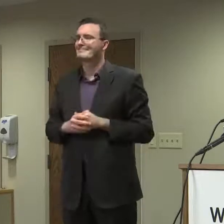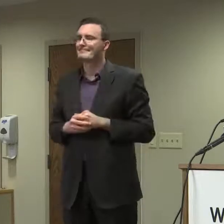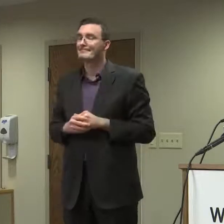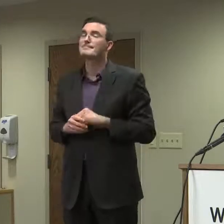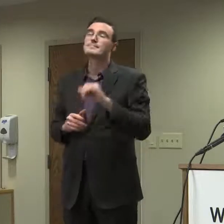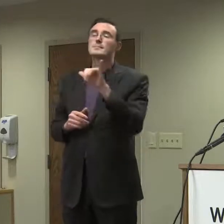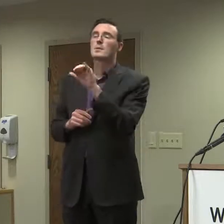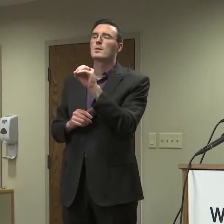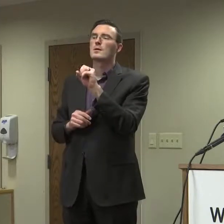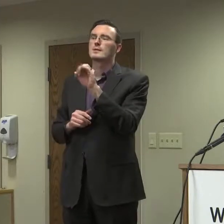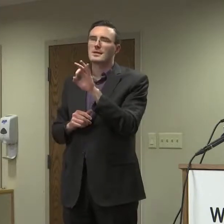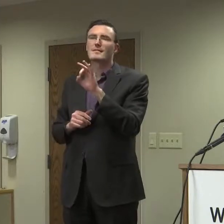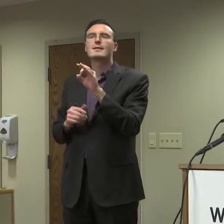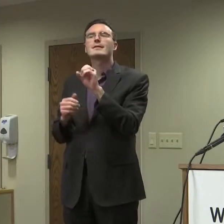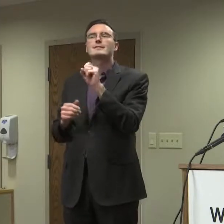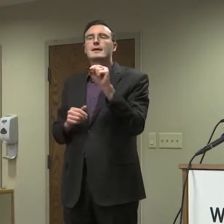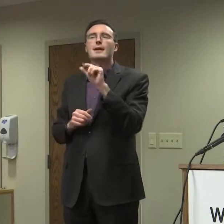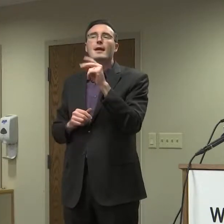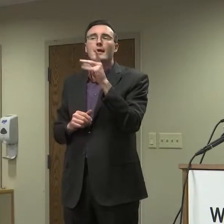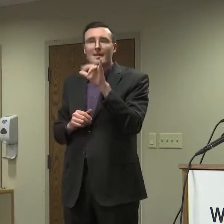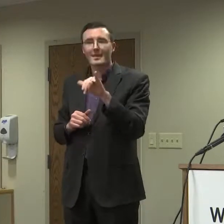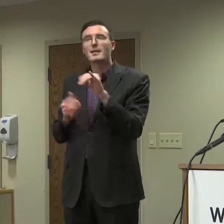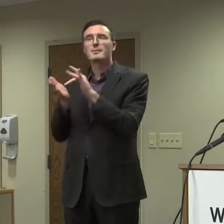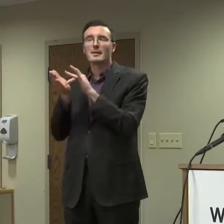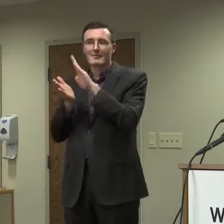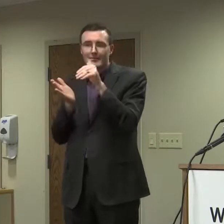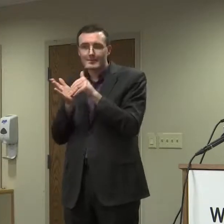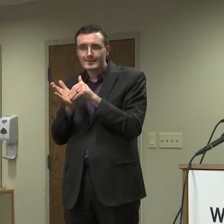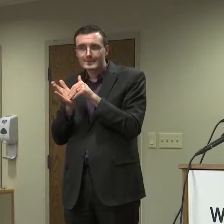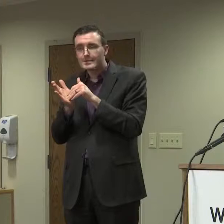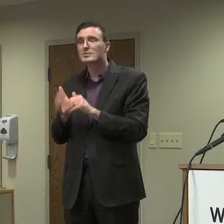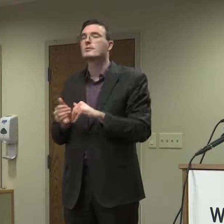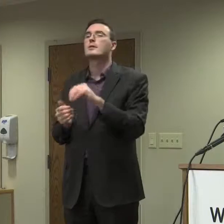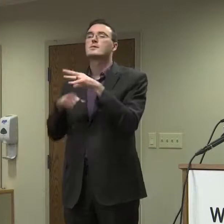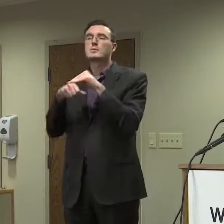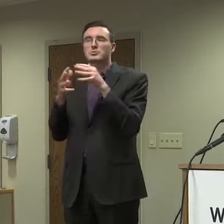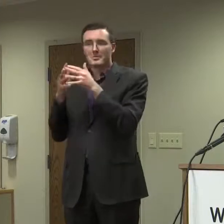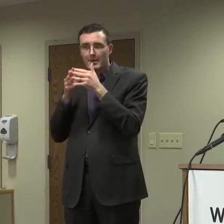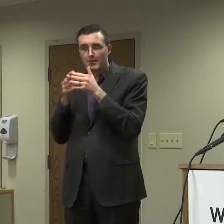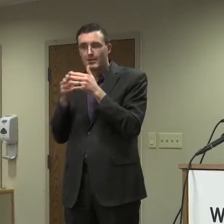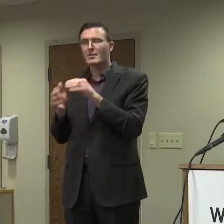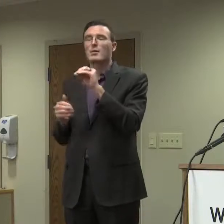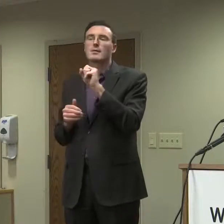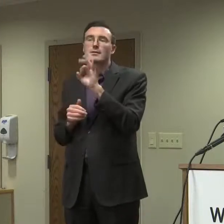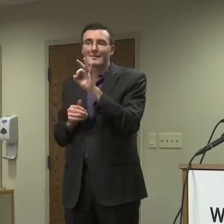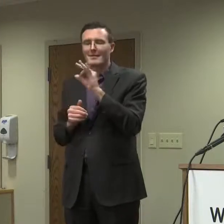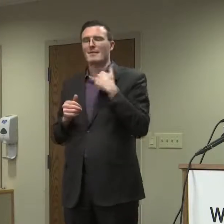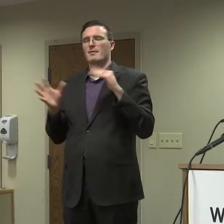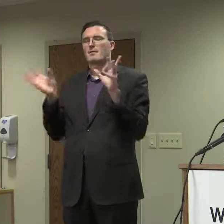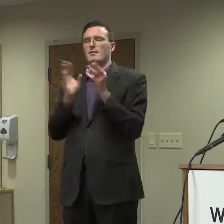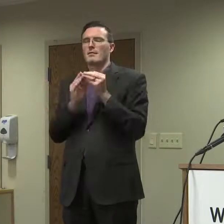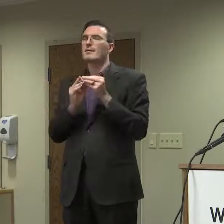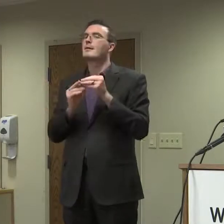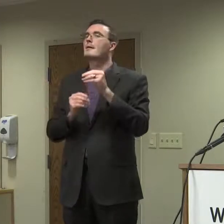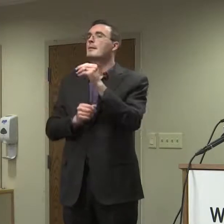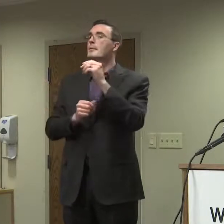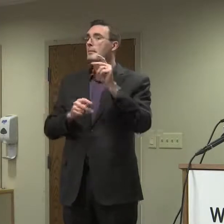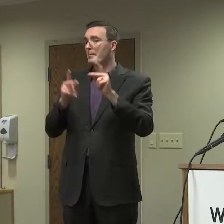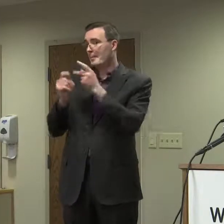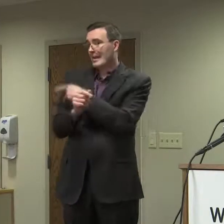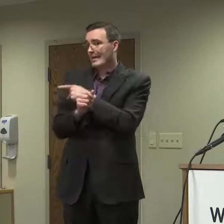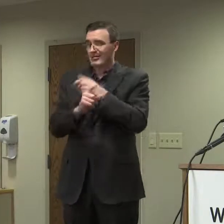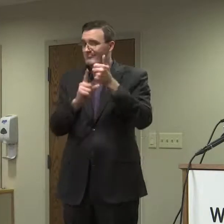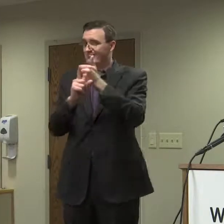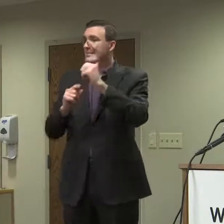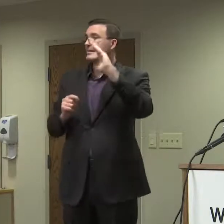Swedish American, are providing care for 50 patients who have tested positive for COVID-19 and persons suspected of